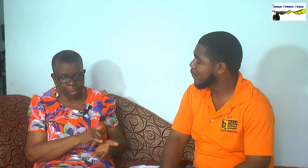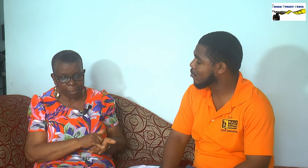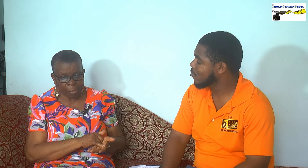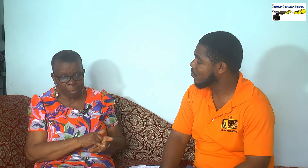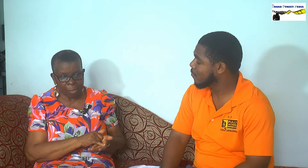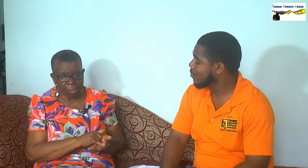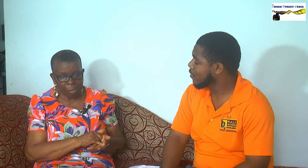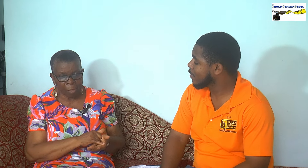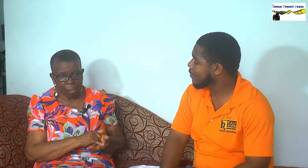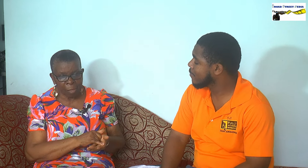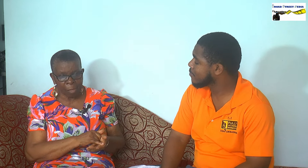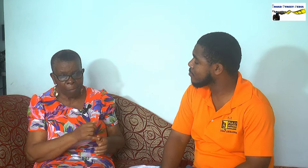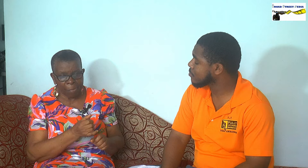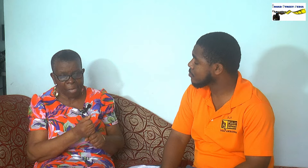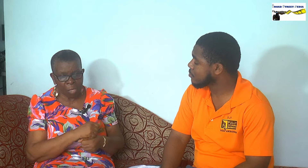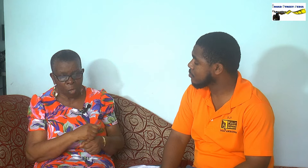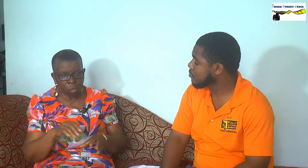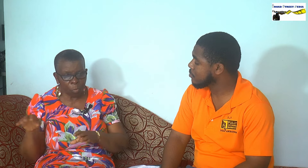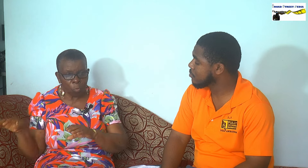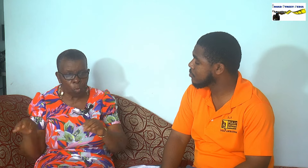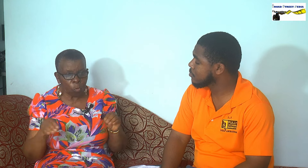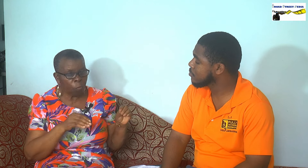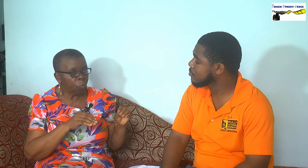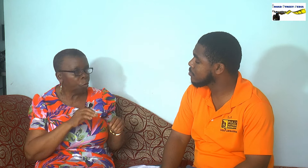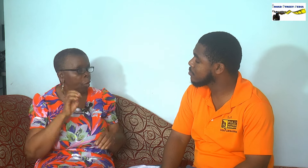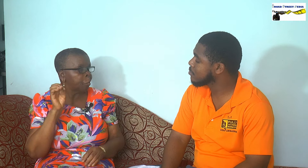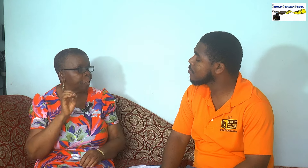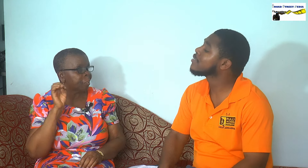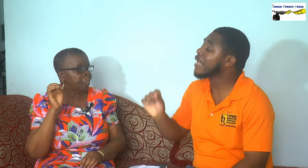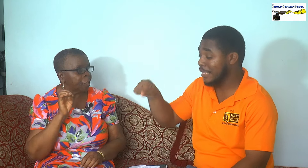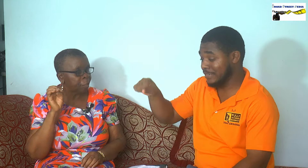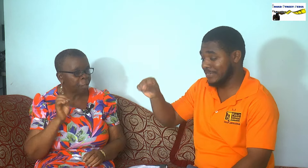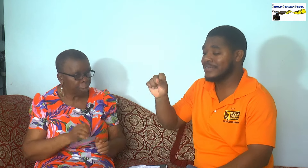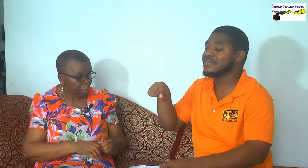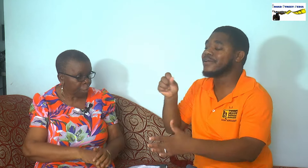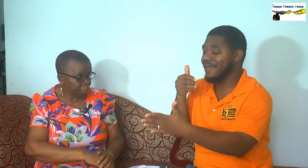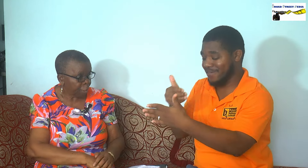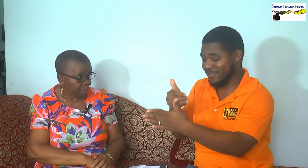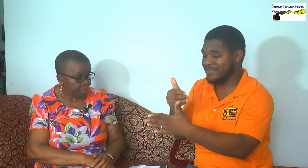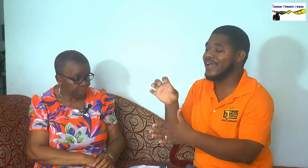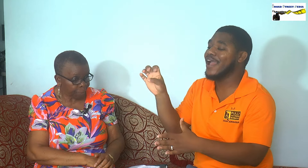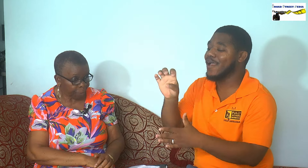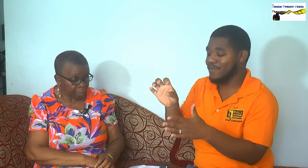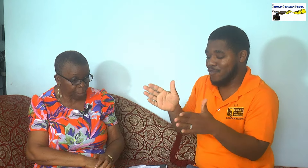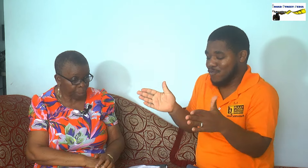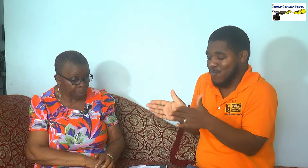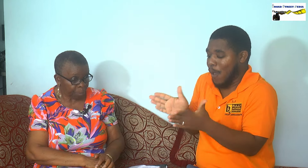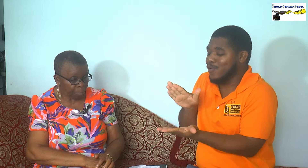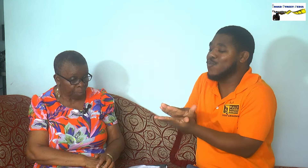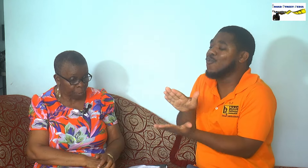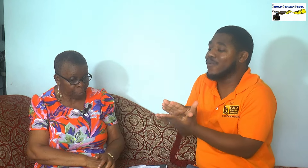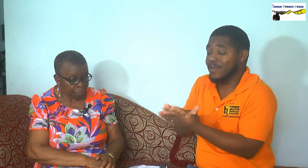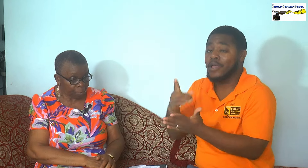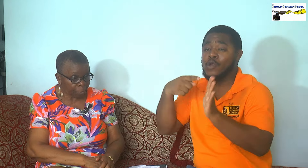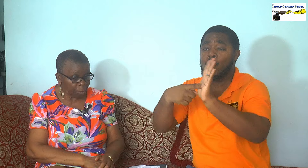that made us move to Erdiston. We moved near to Erdiston in a